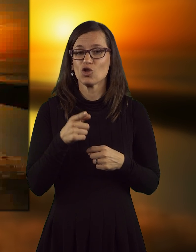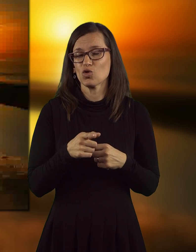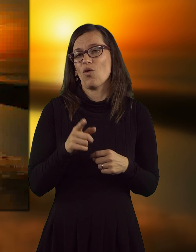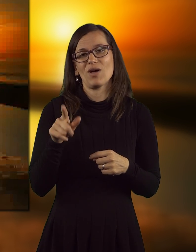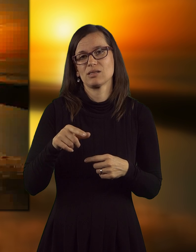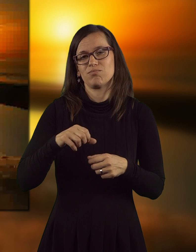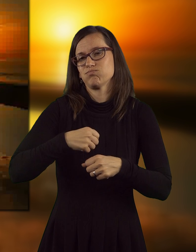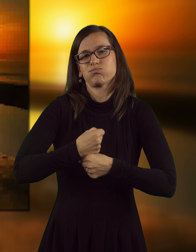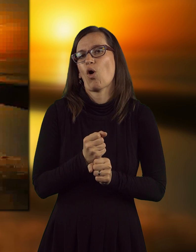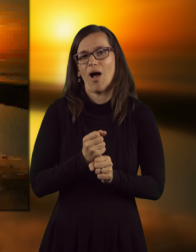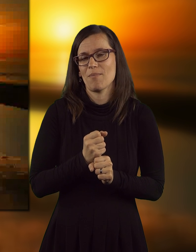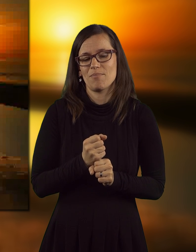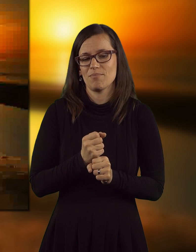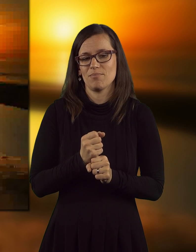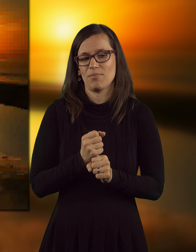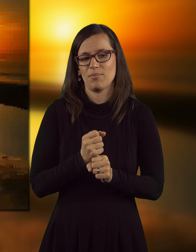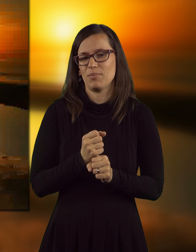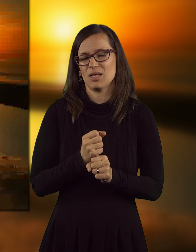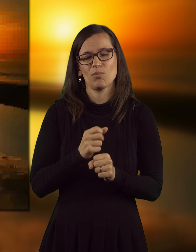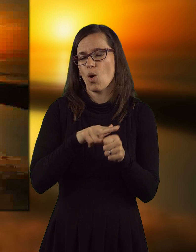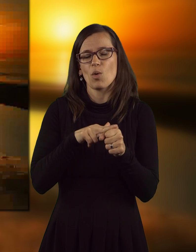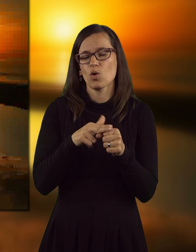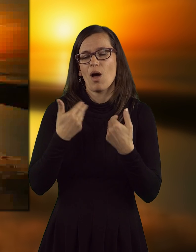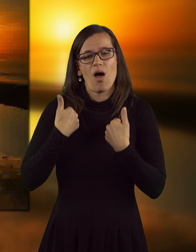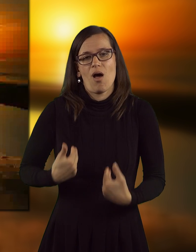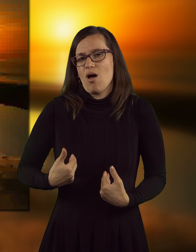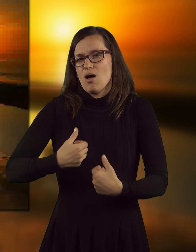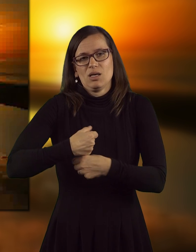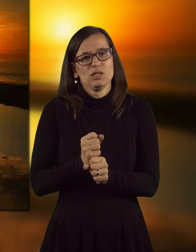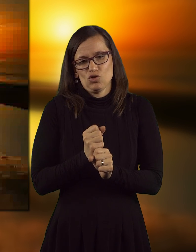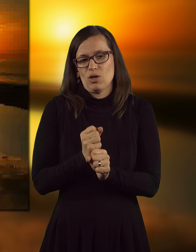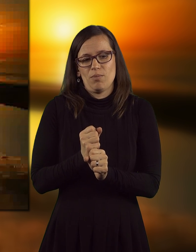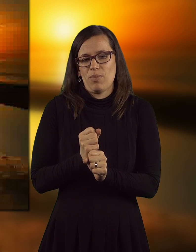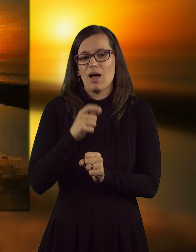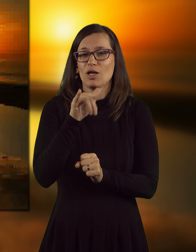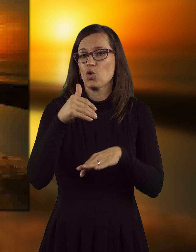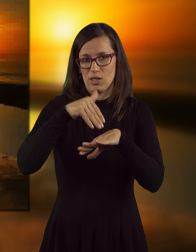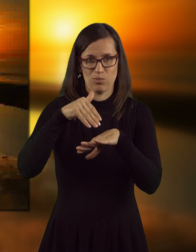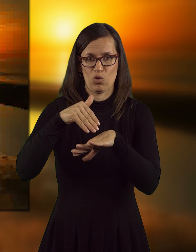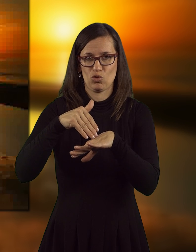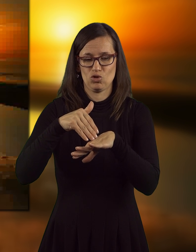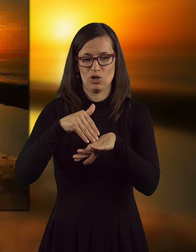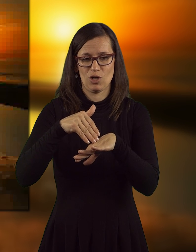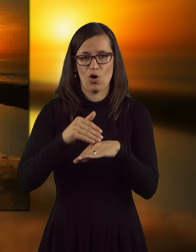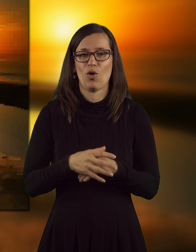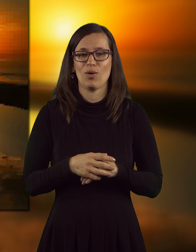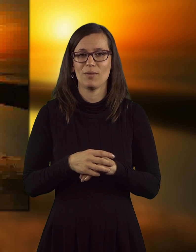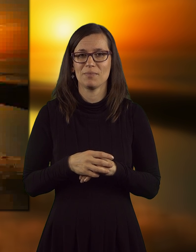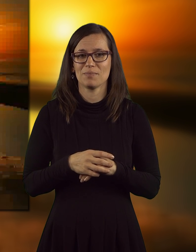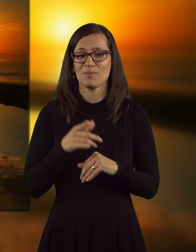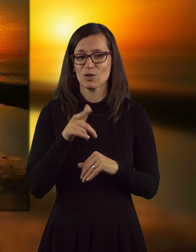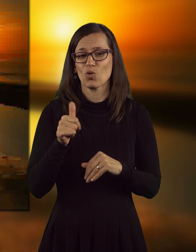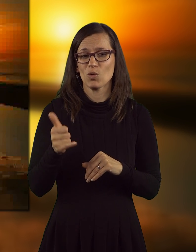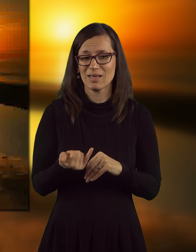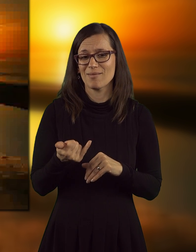that it will cripple you. It will suck the life right out of you. That's the message that you want. That is